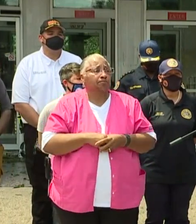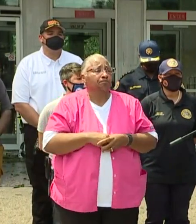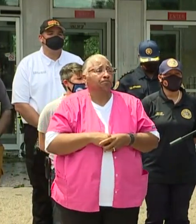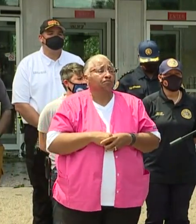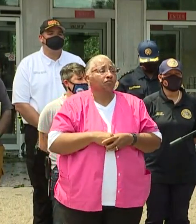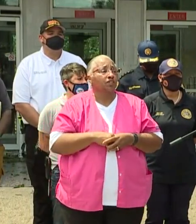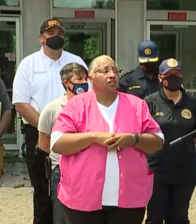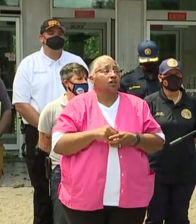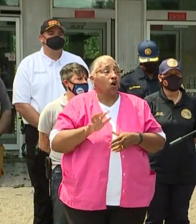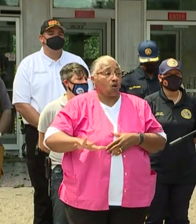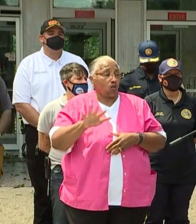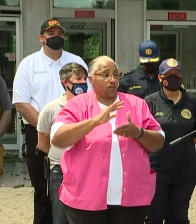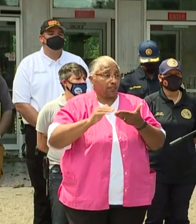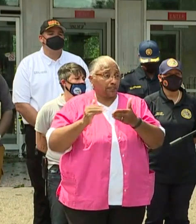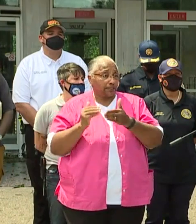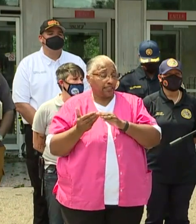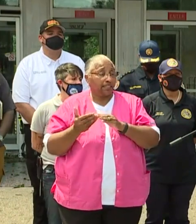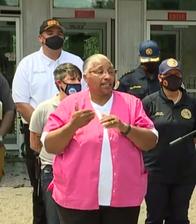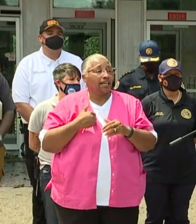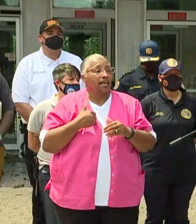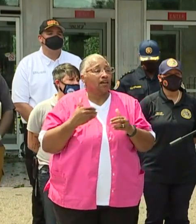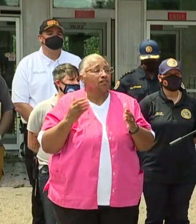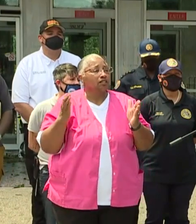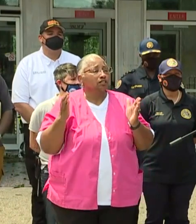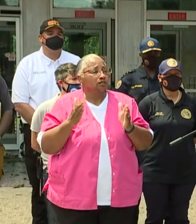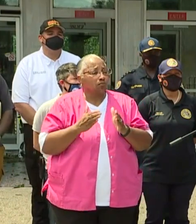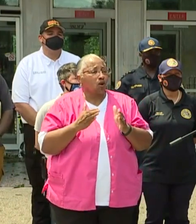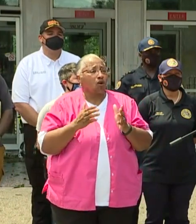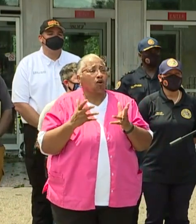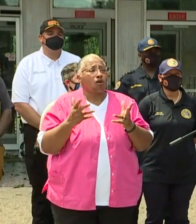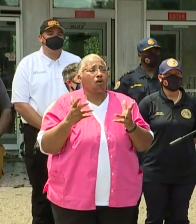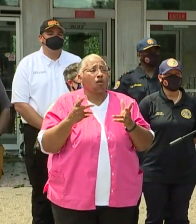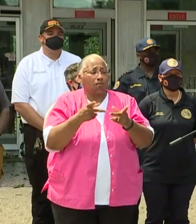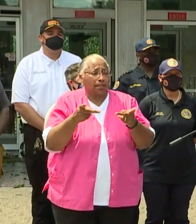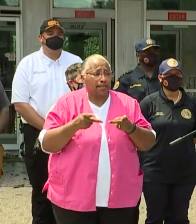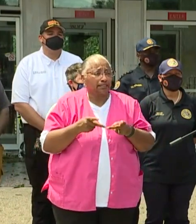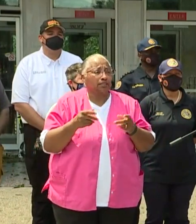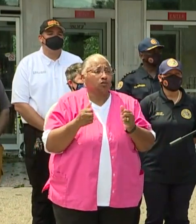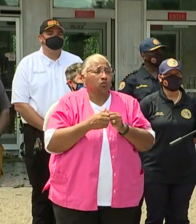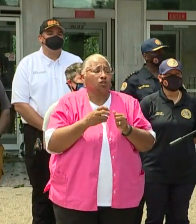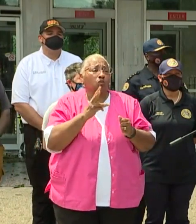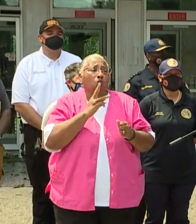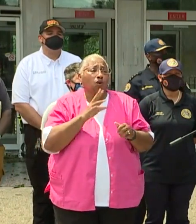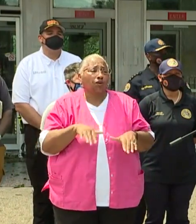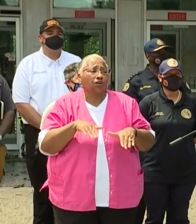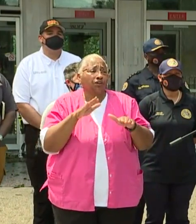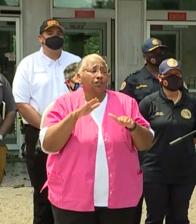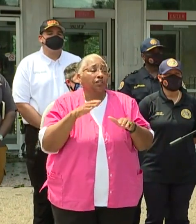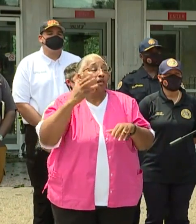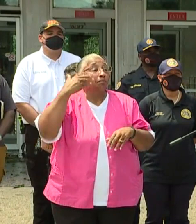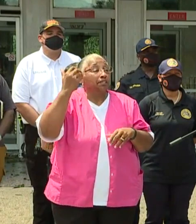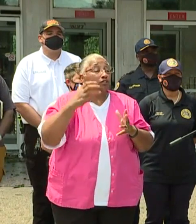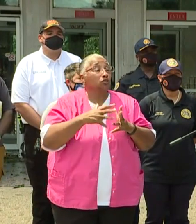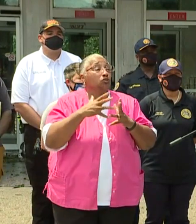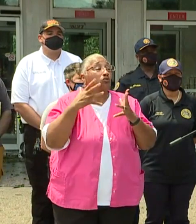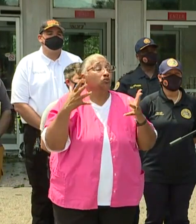There are throughout the city small pockets of standing water. The reason for that is because there is so much debris out there that